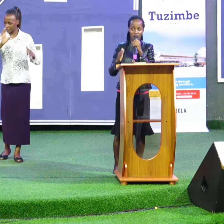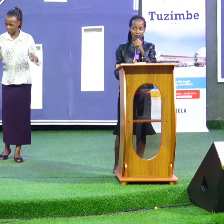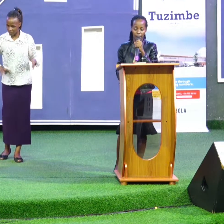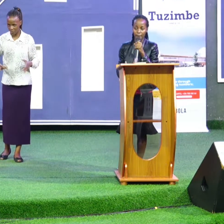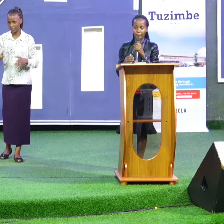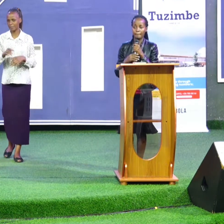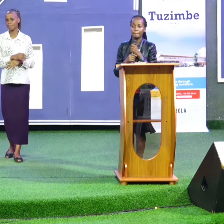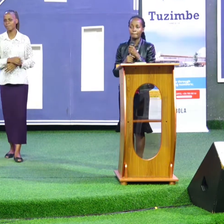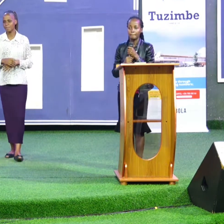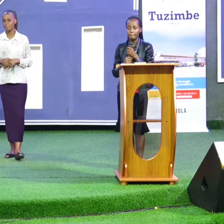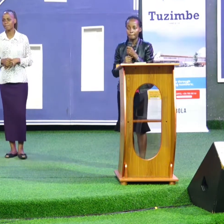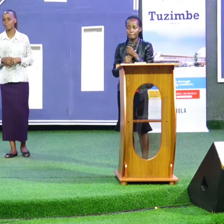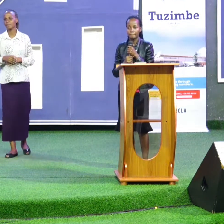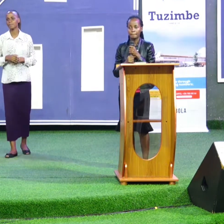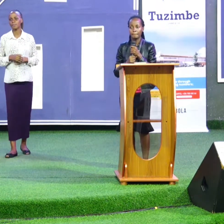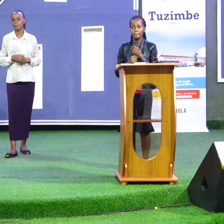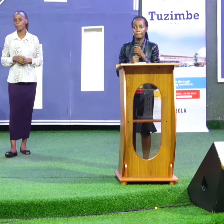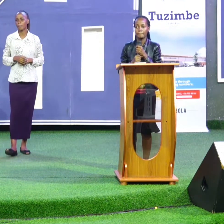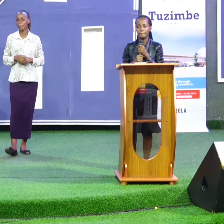Jesus' name.